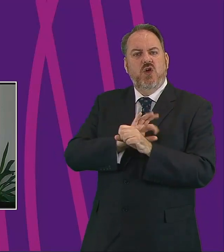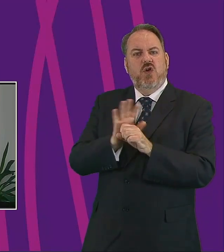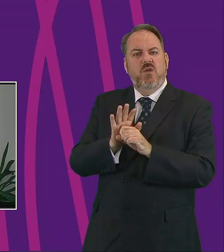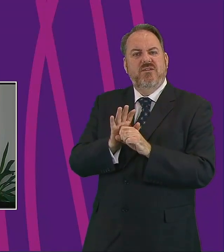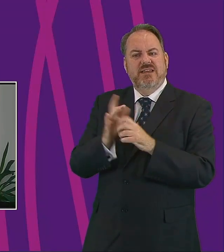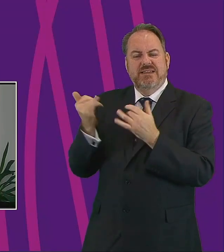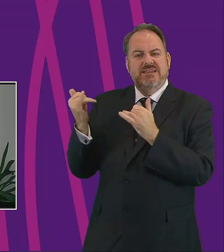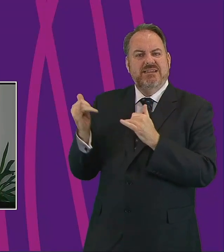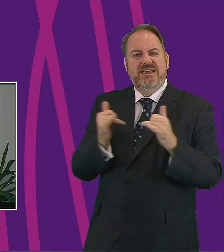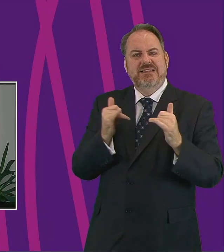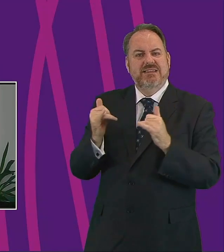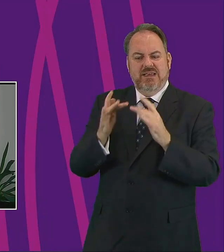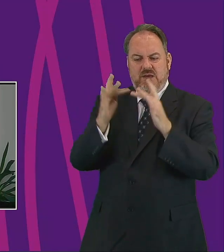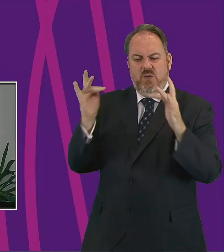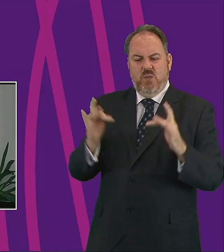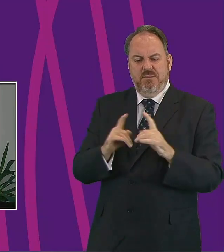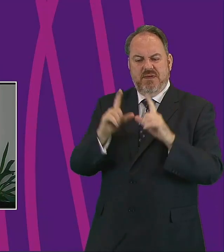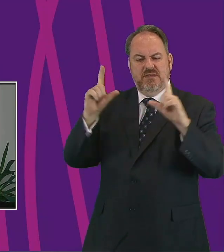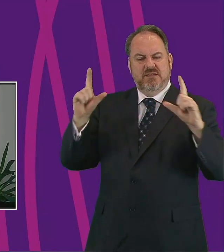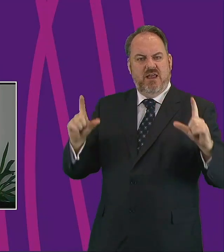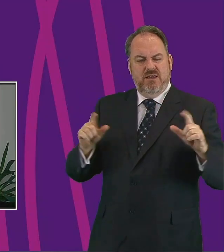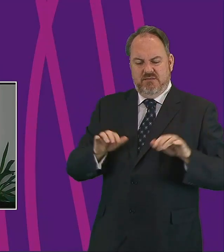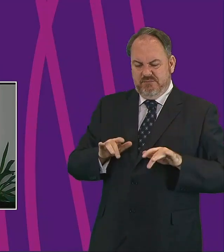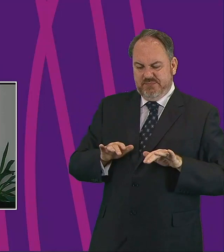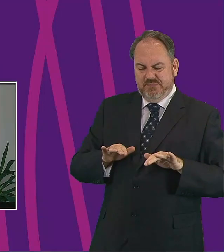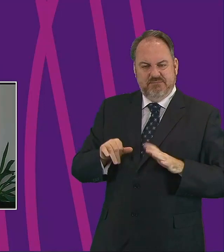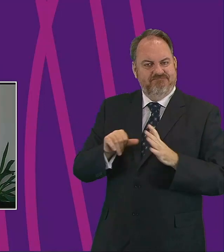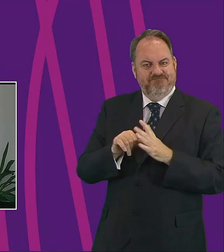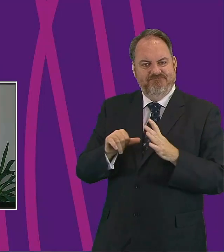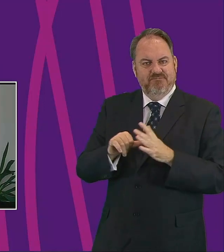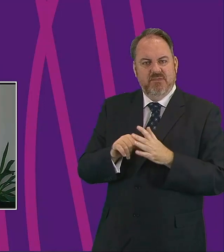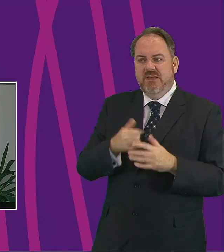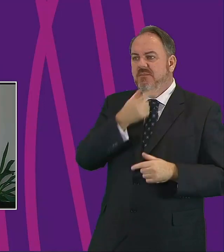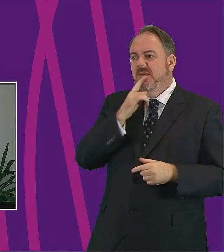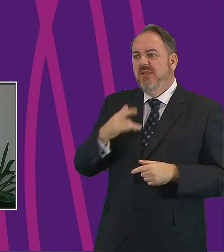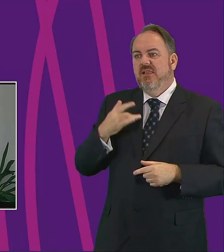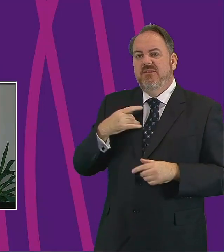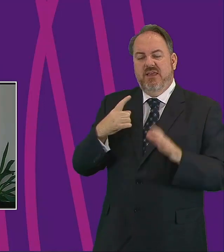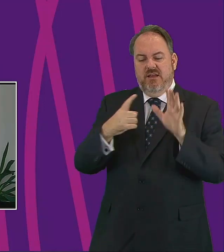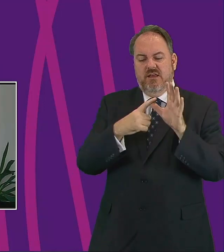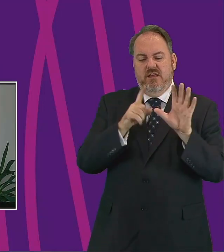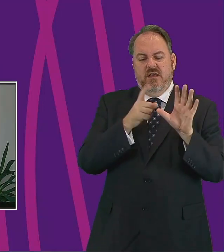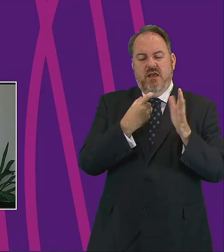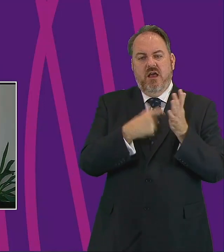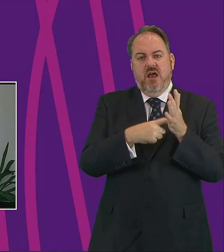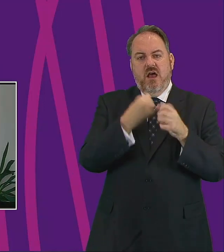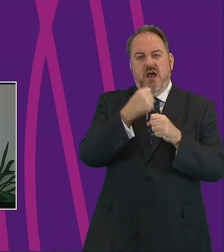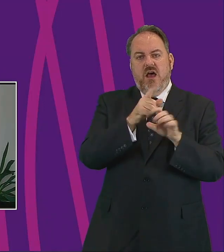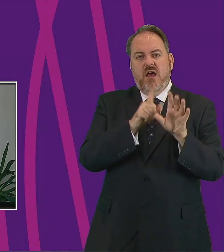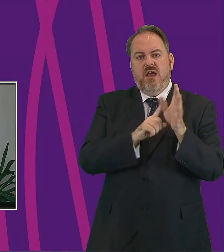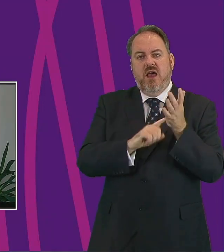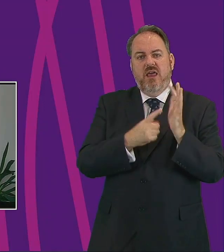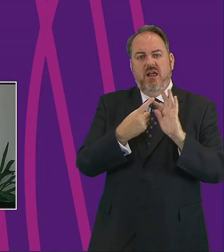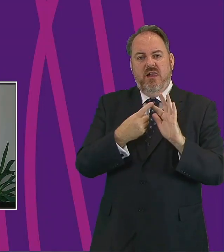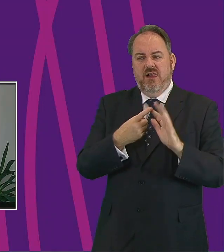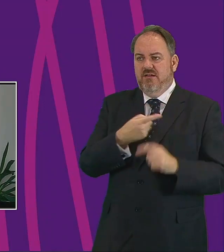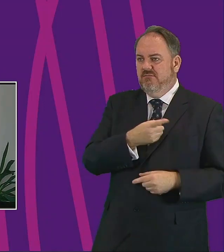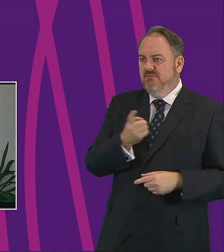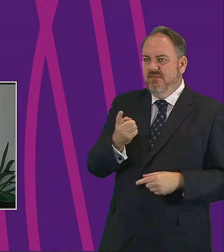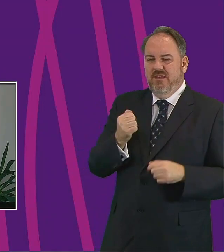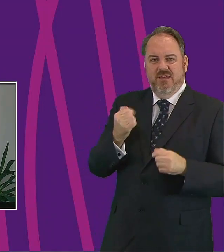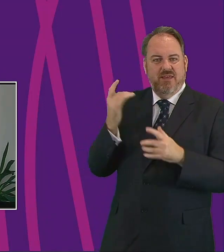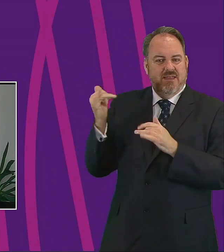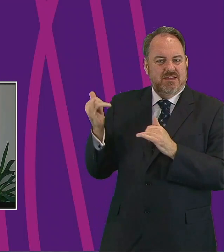Between applicants, including my constituents, either been sent to Argyll or even Northern Ireland for a test, or the system itself not taking